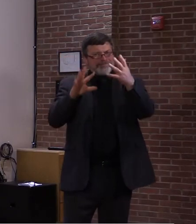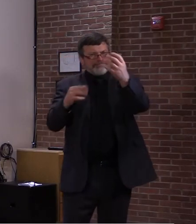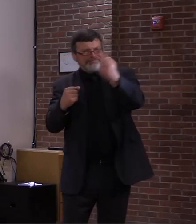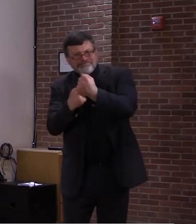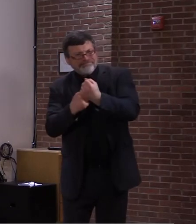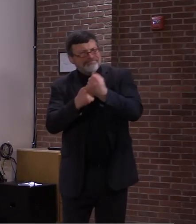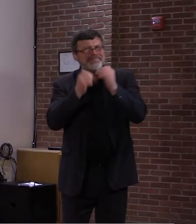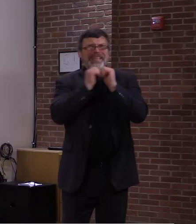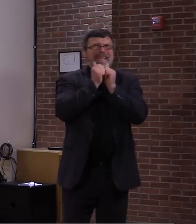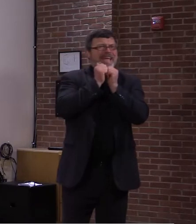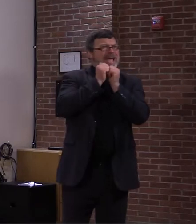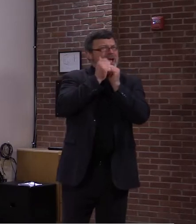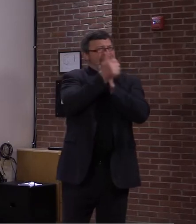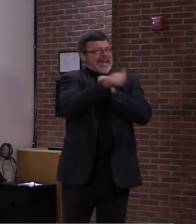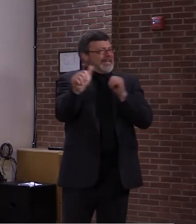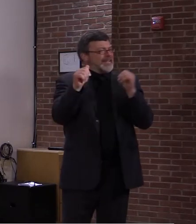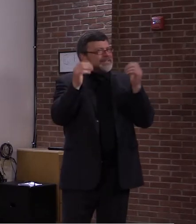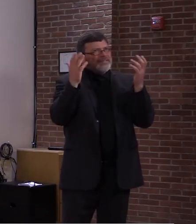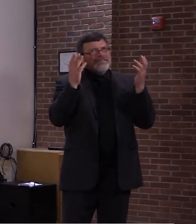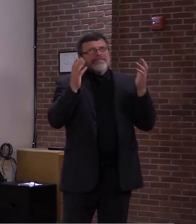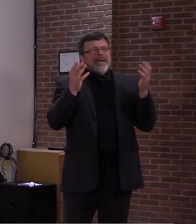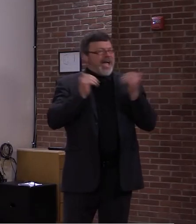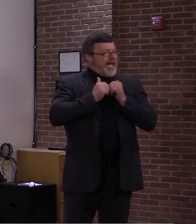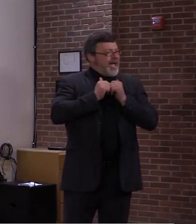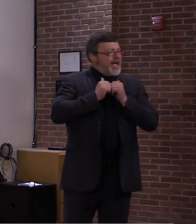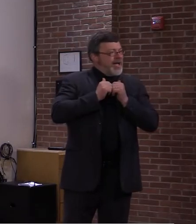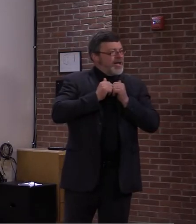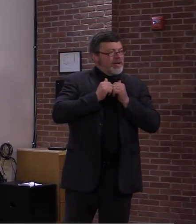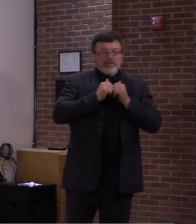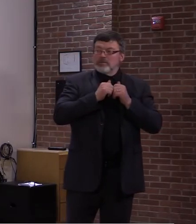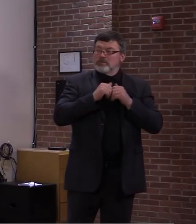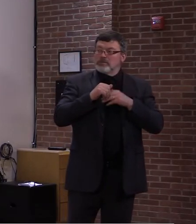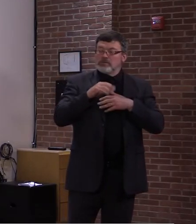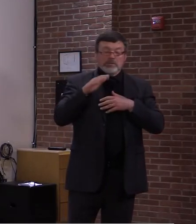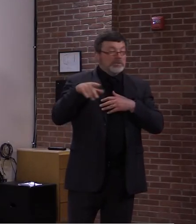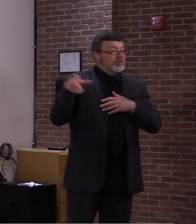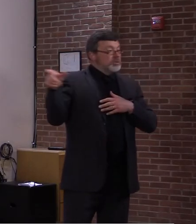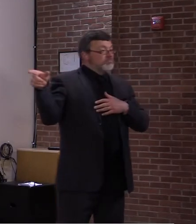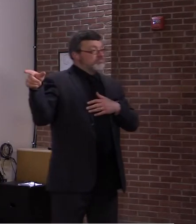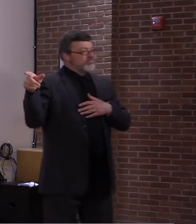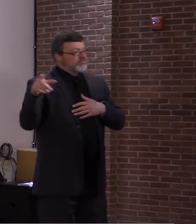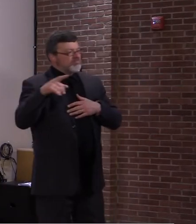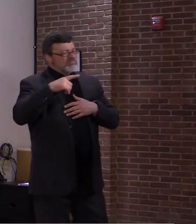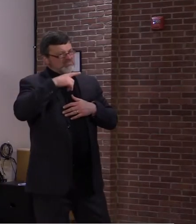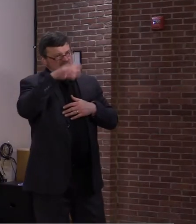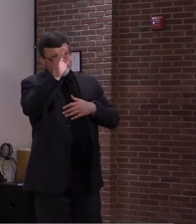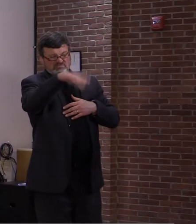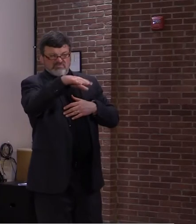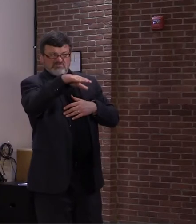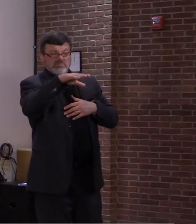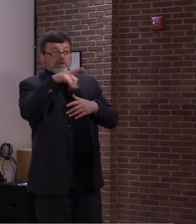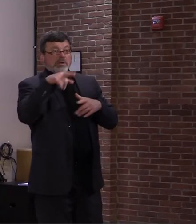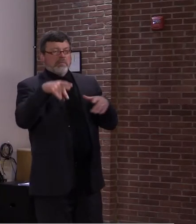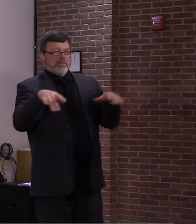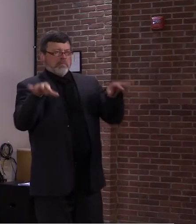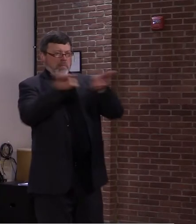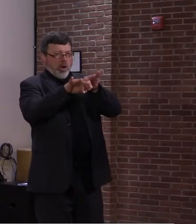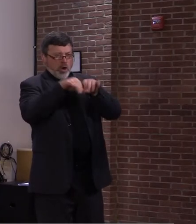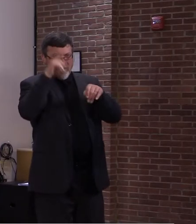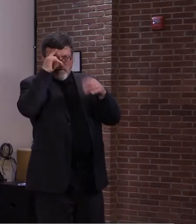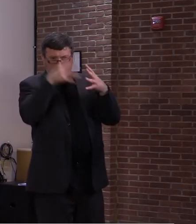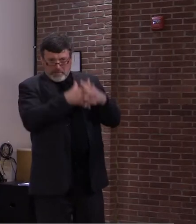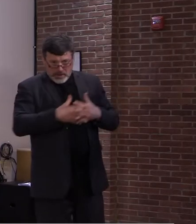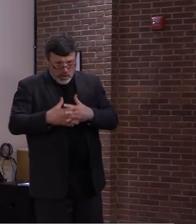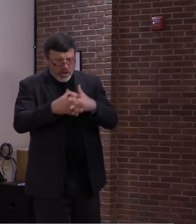is important for our country, but our state as well. I mean, we're amongst an elite group who